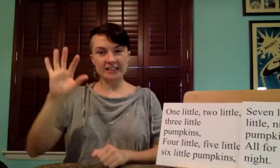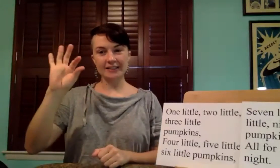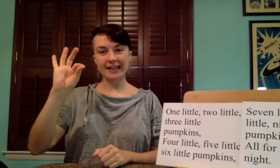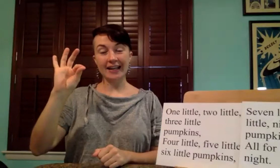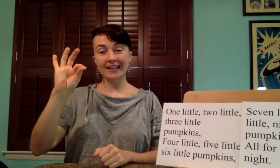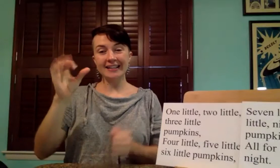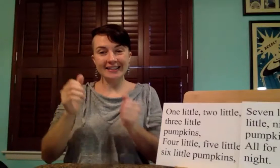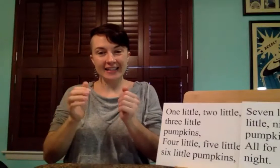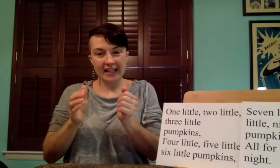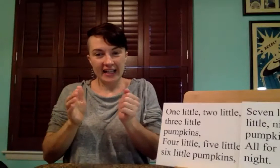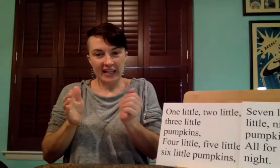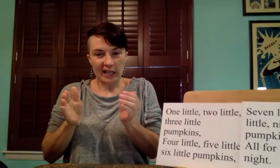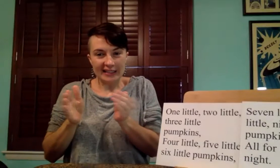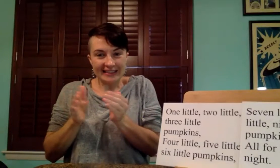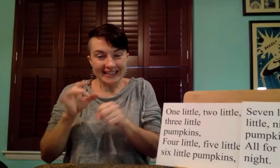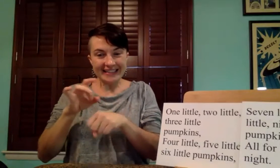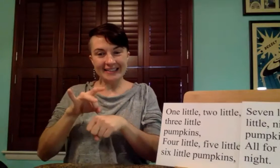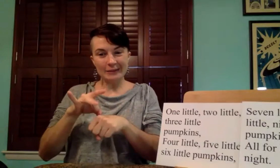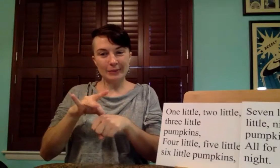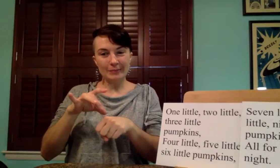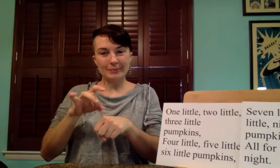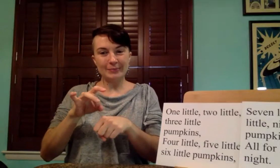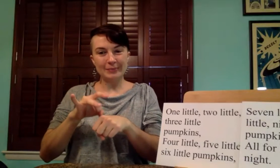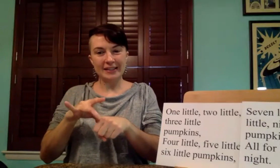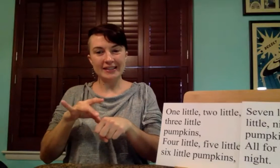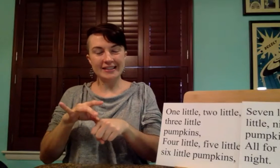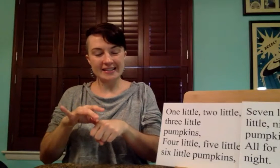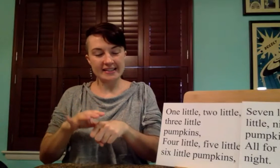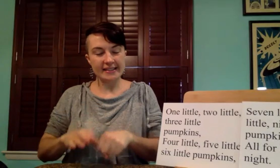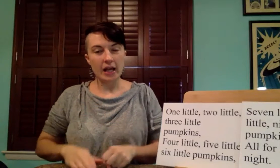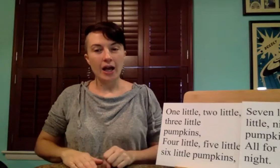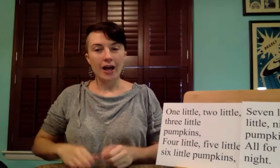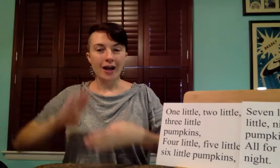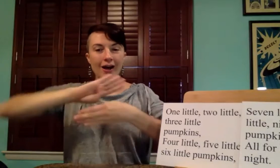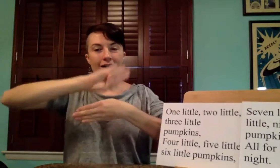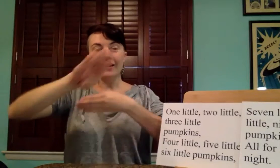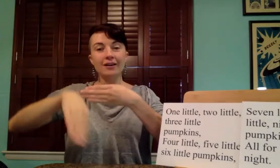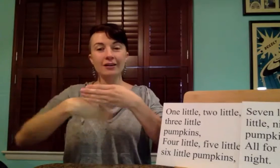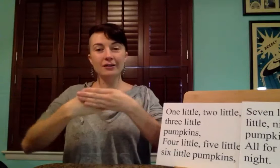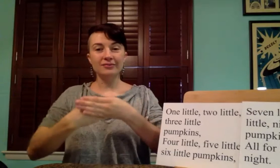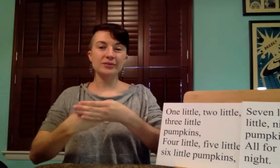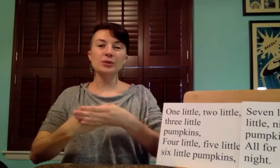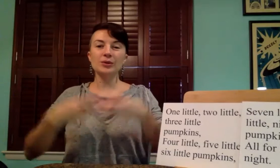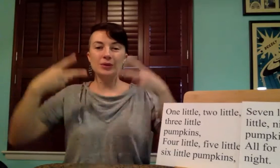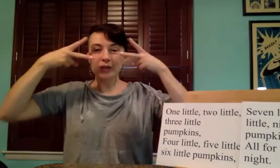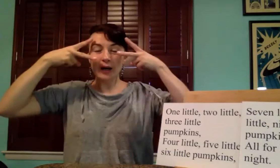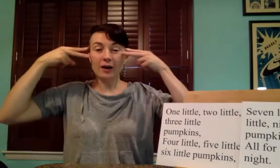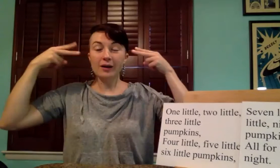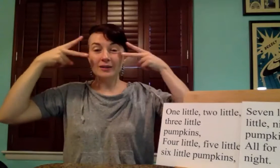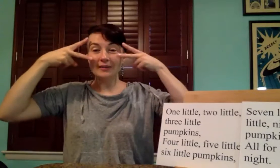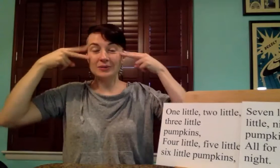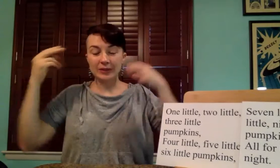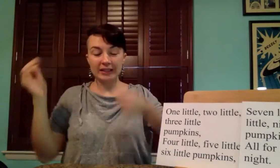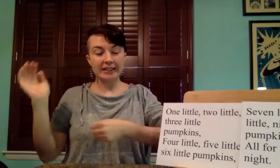little, 9 little pumpkins, all for